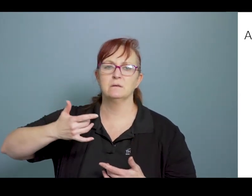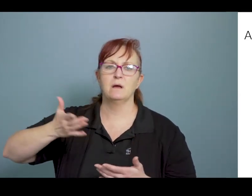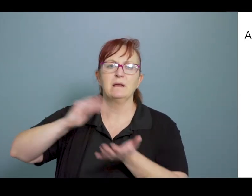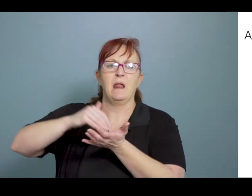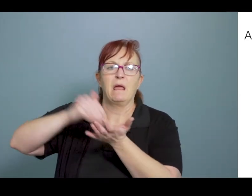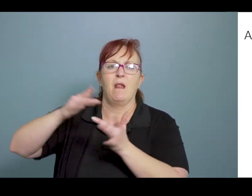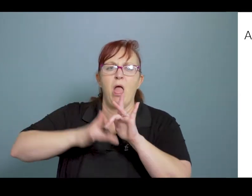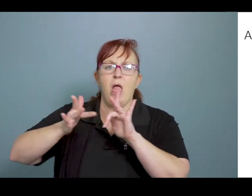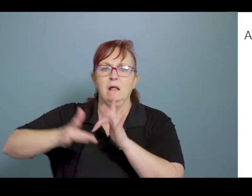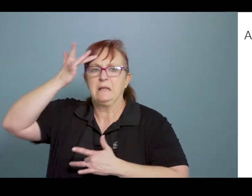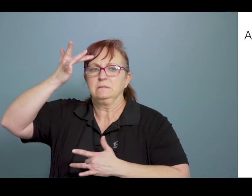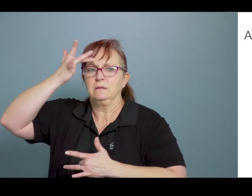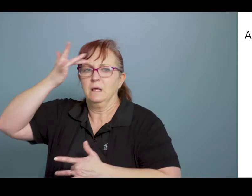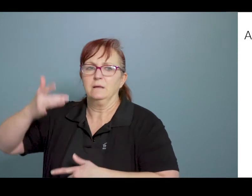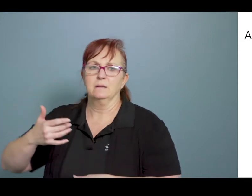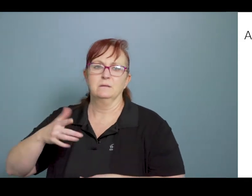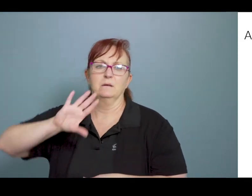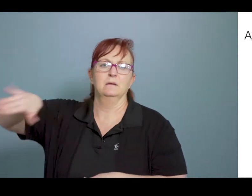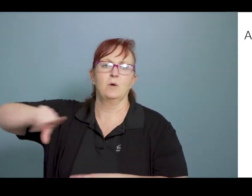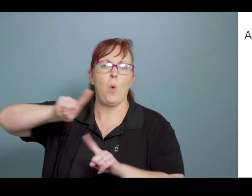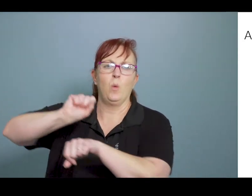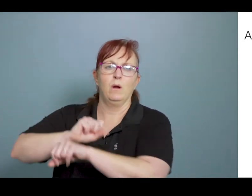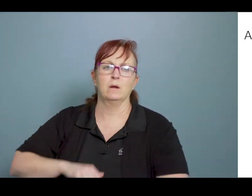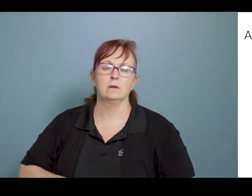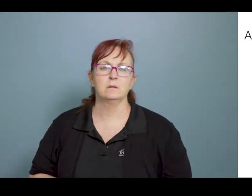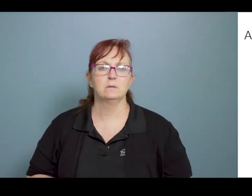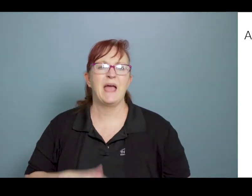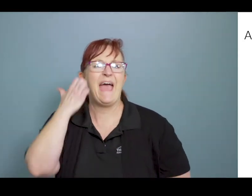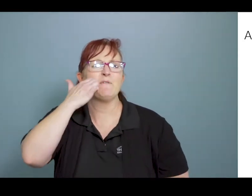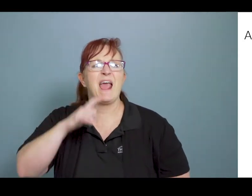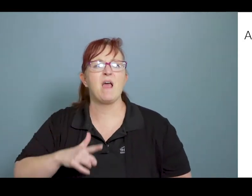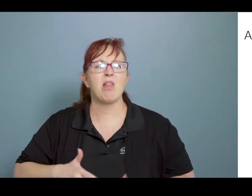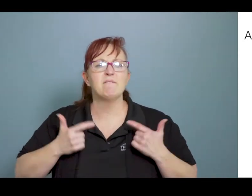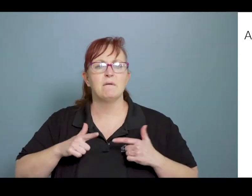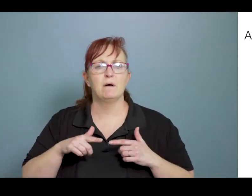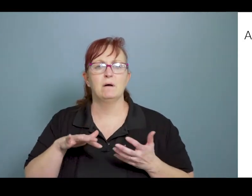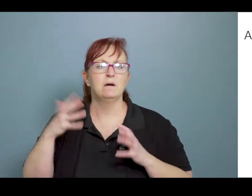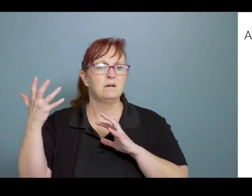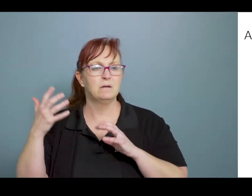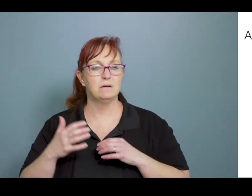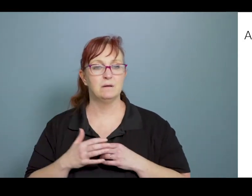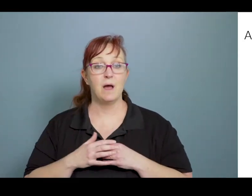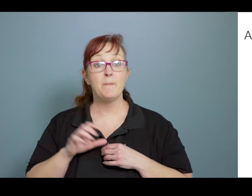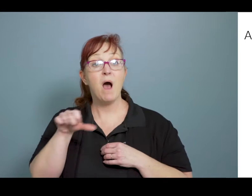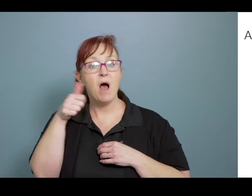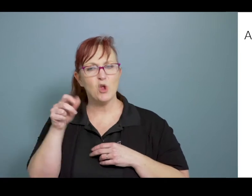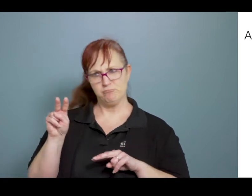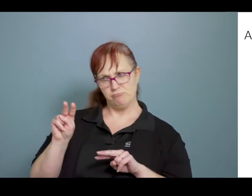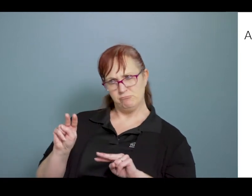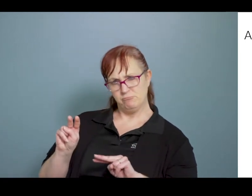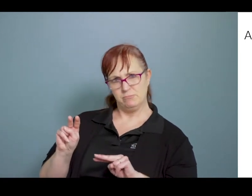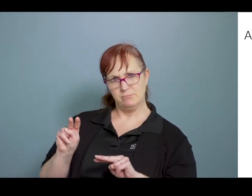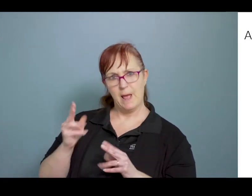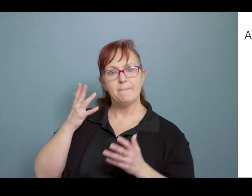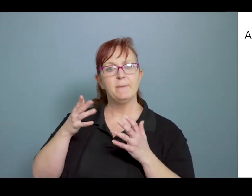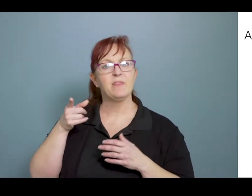and not able to do the things that we normally do. And then often the other thing that we look for is there